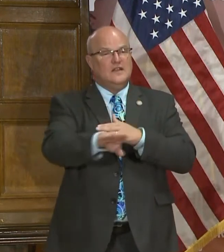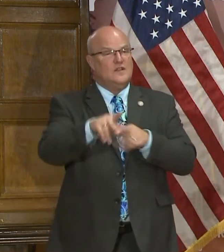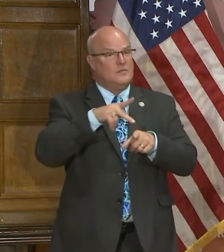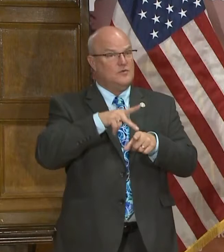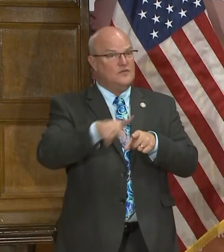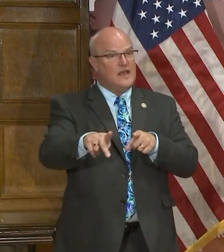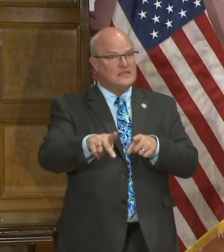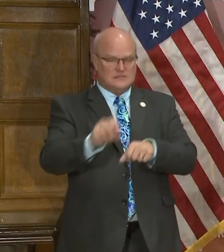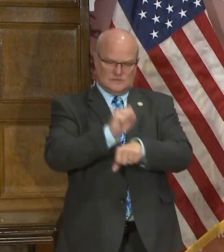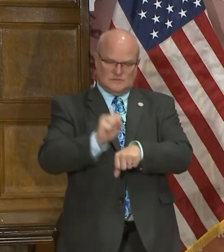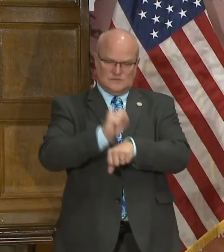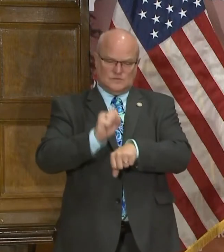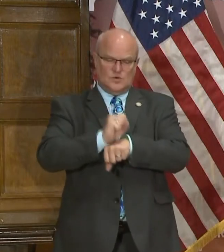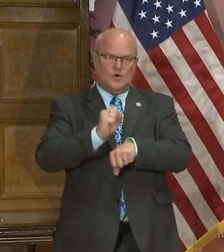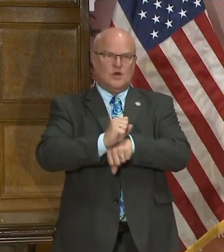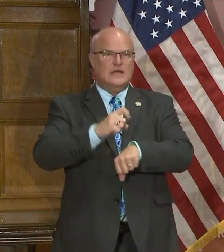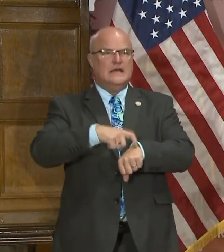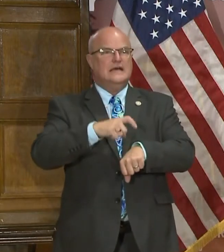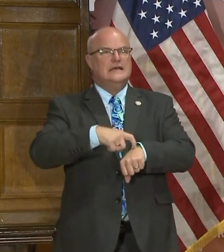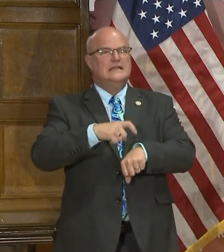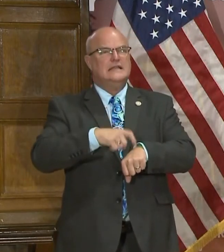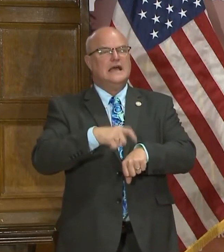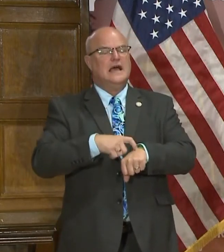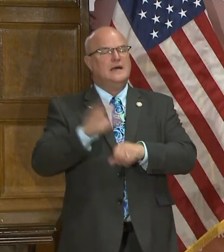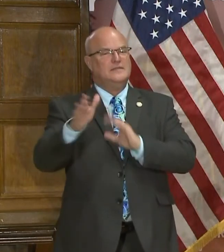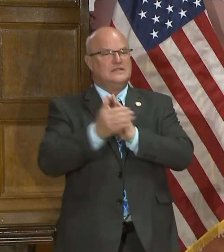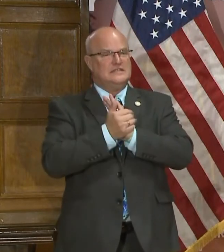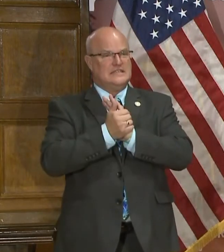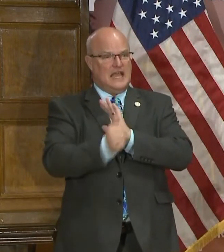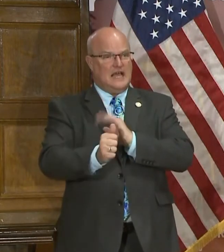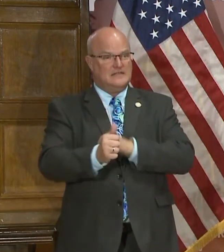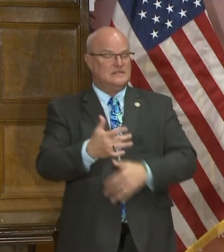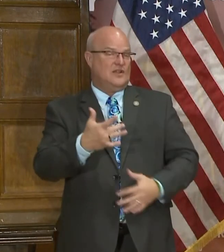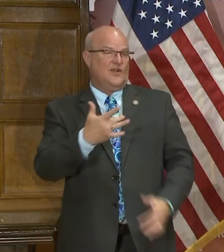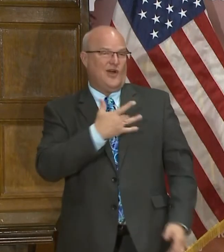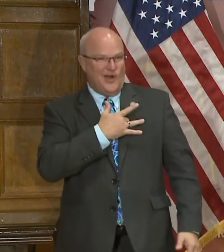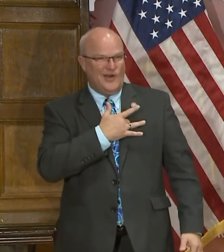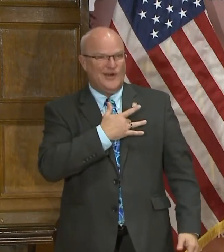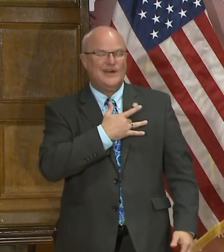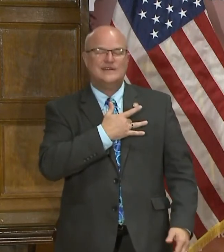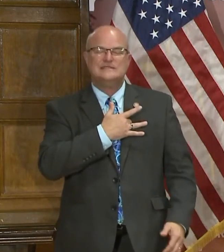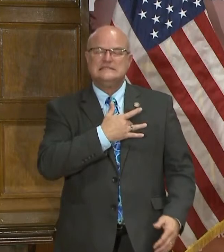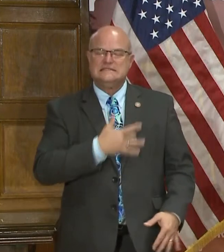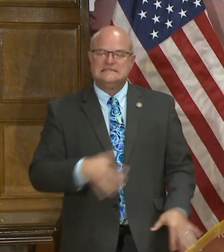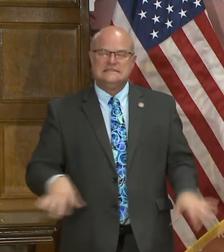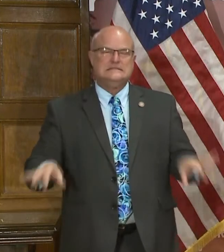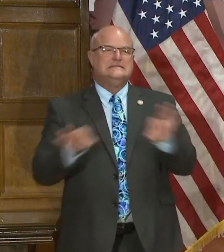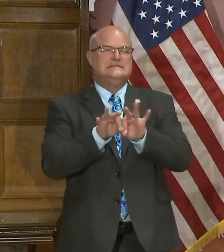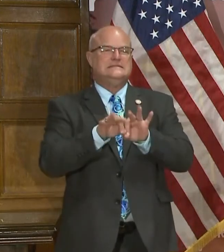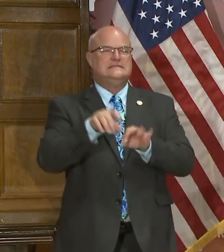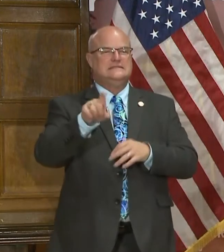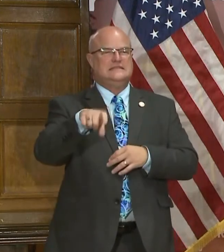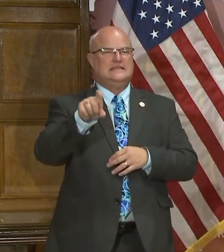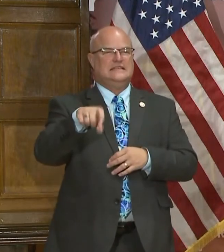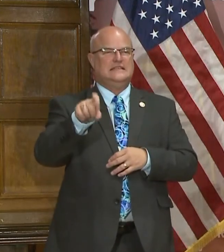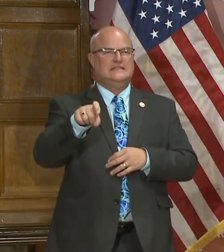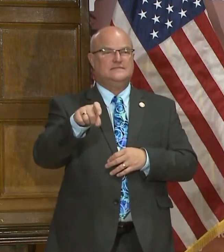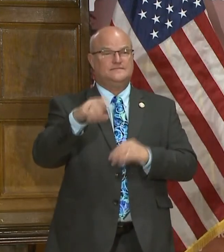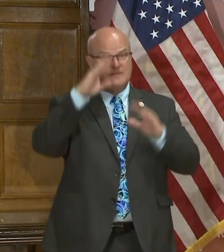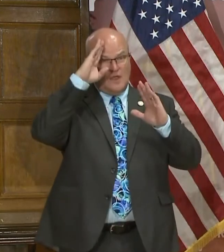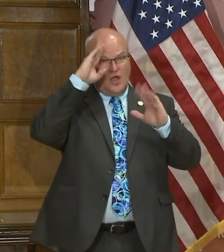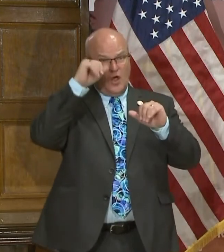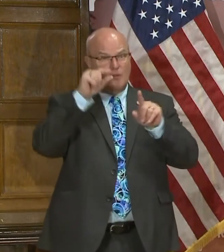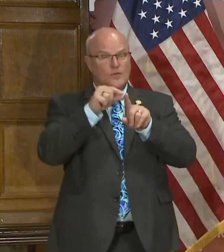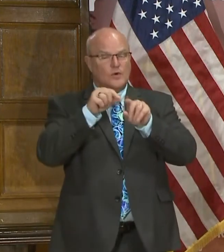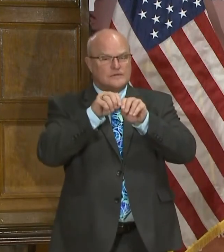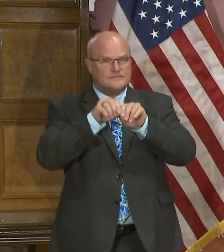profession and go to work at a time that their talents, their heart is critically needed. And so I hope that word